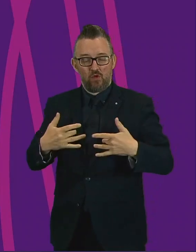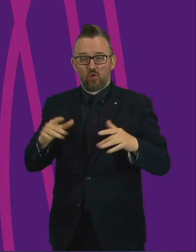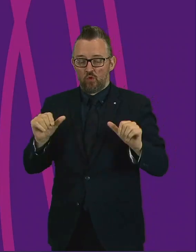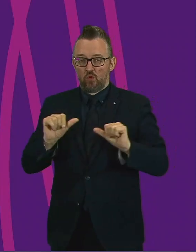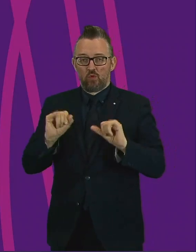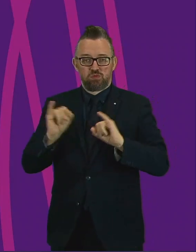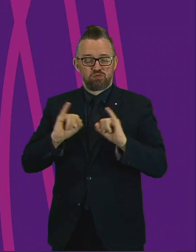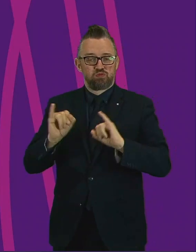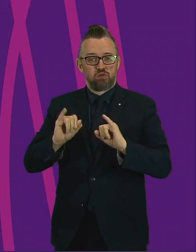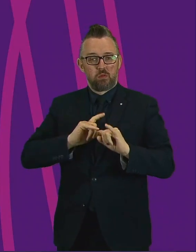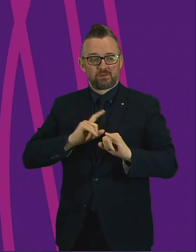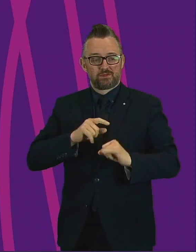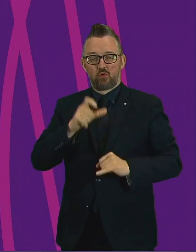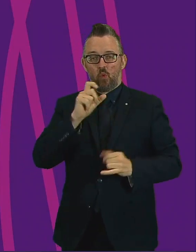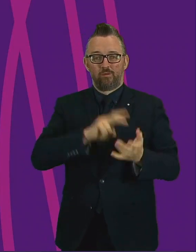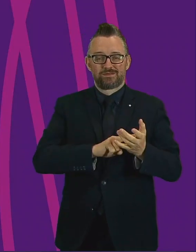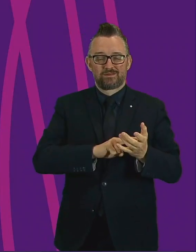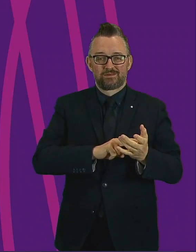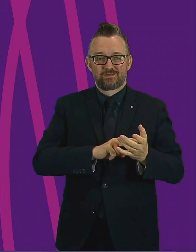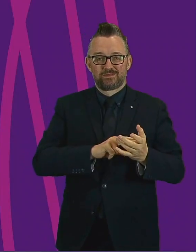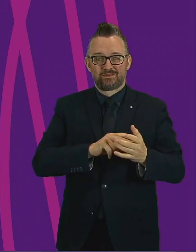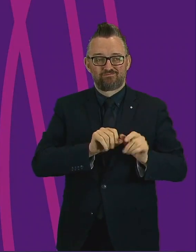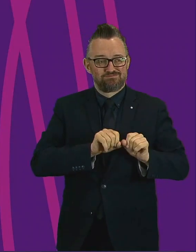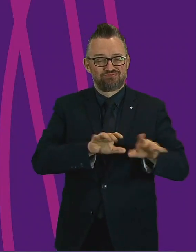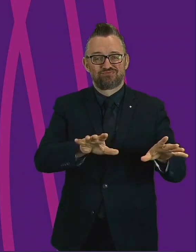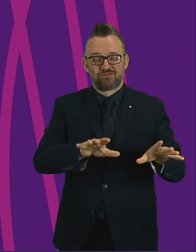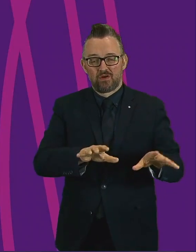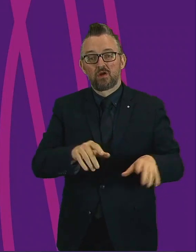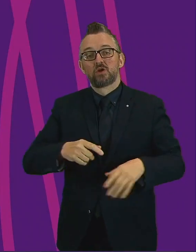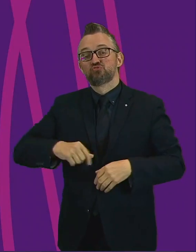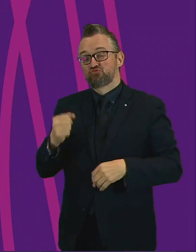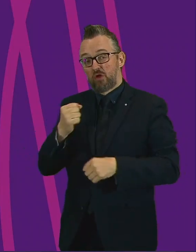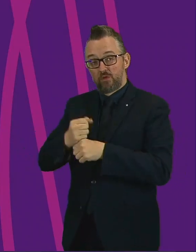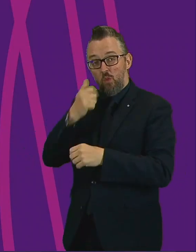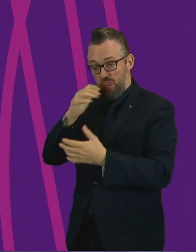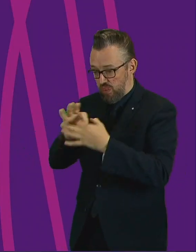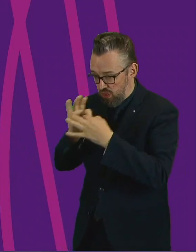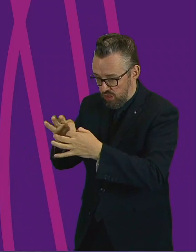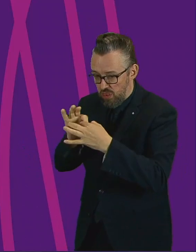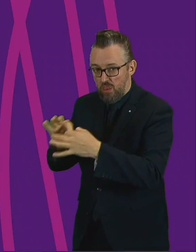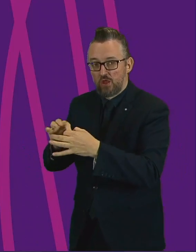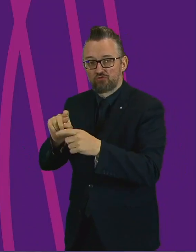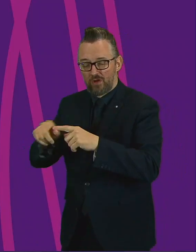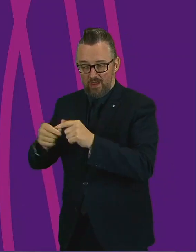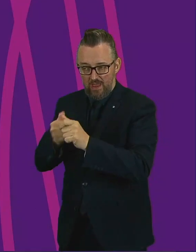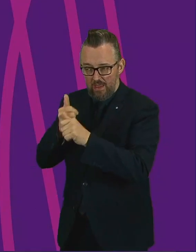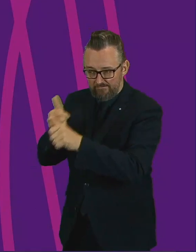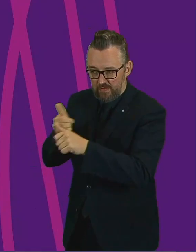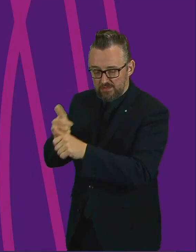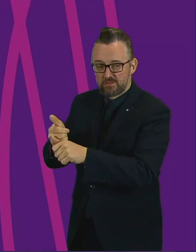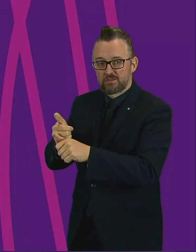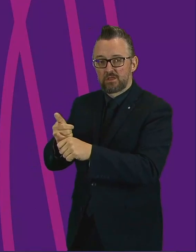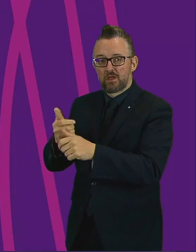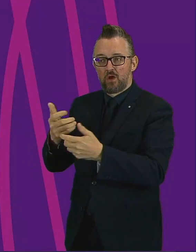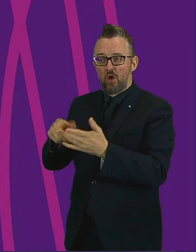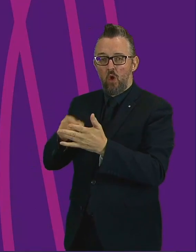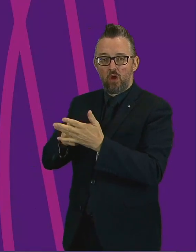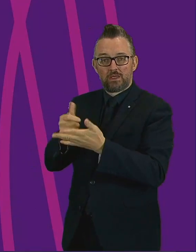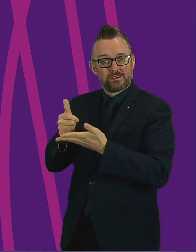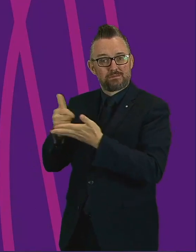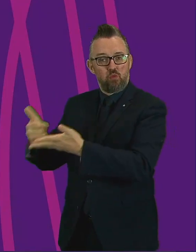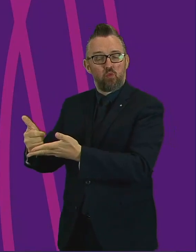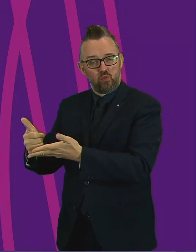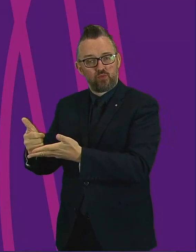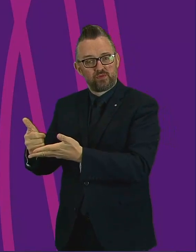as a result of this crisis. The Scottish Government will work with them as far as we can to provide advice and where possible support